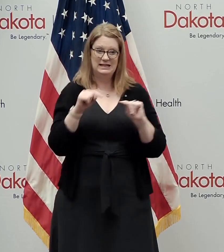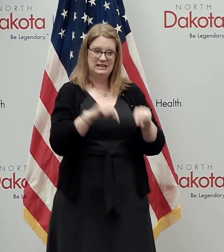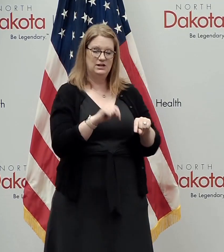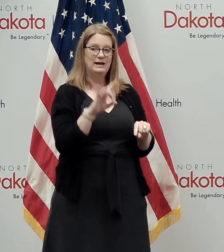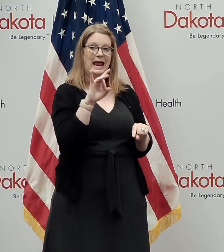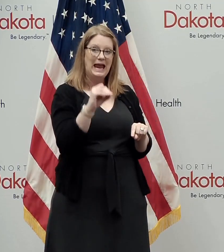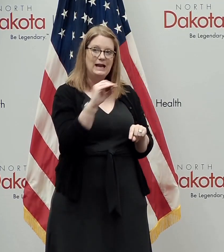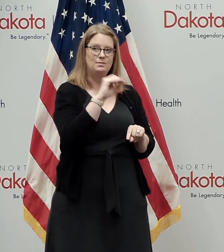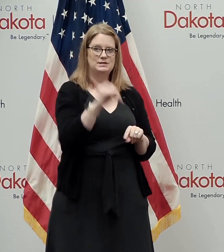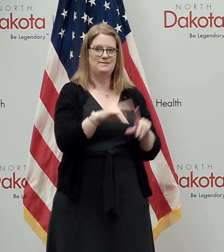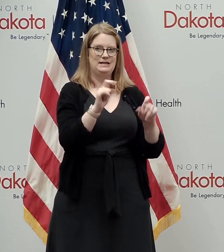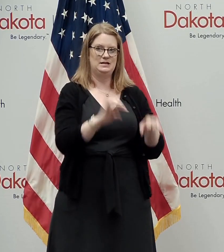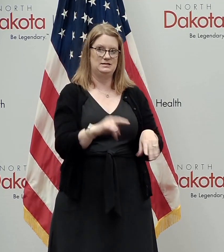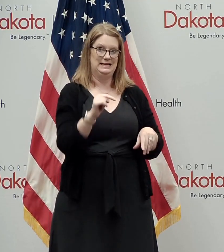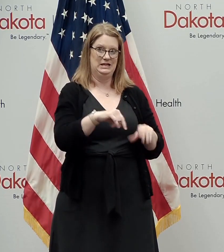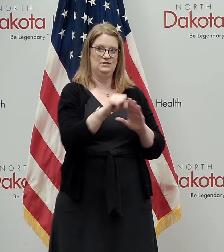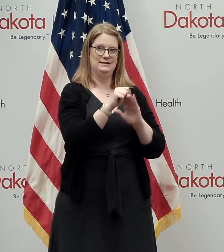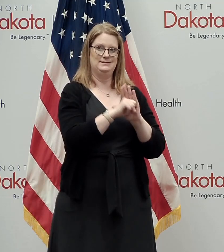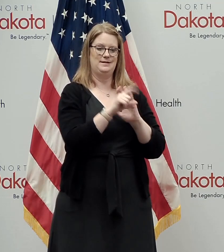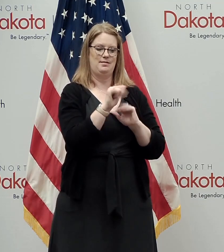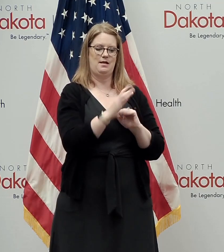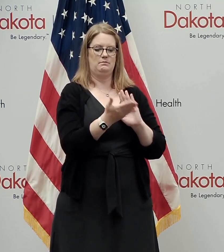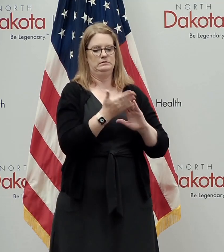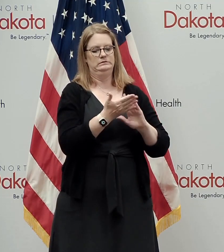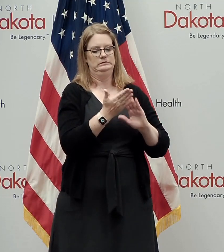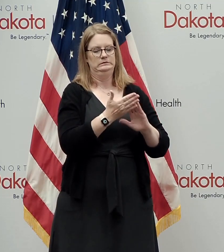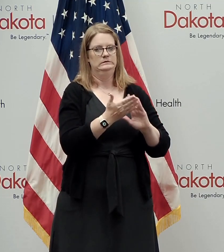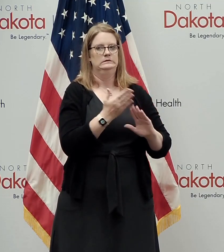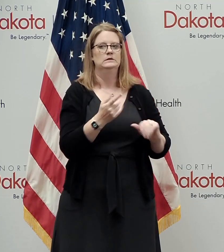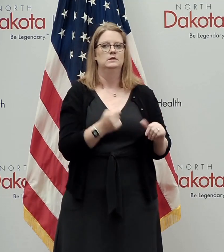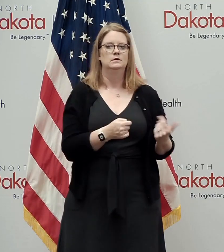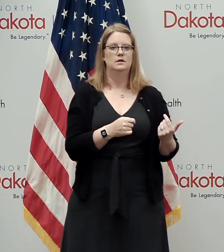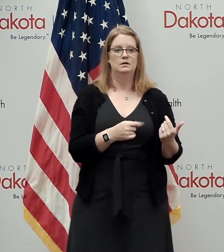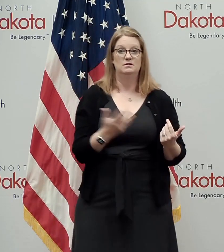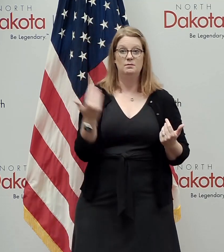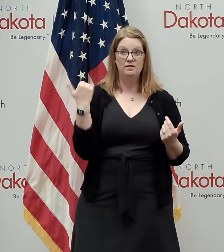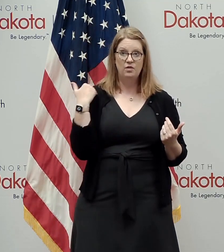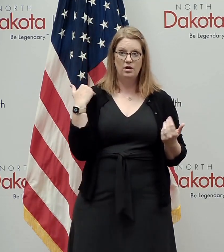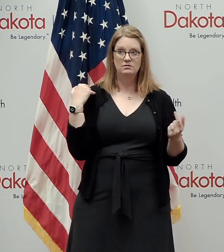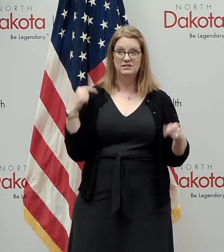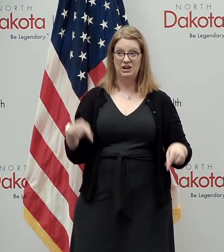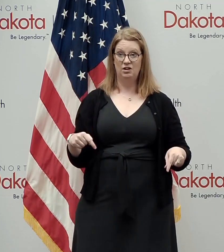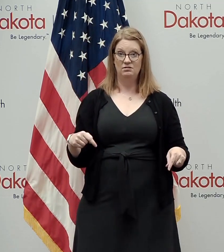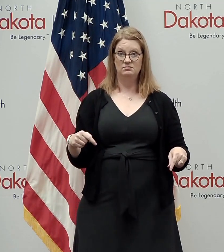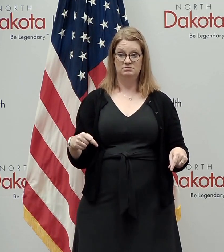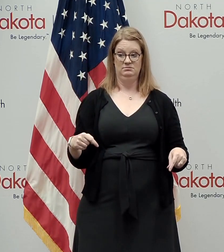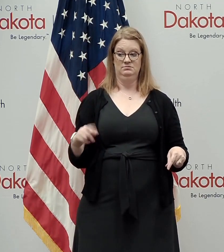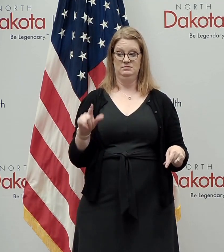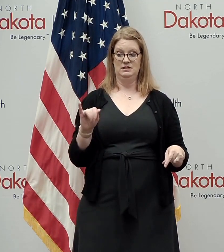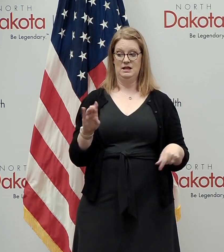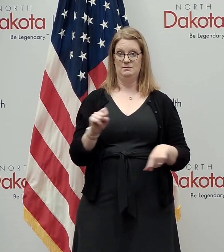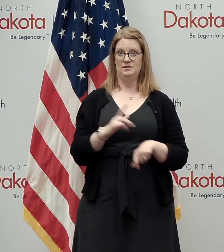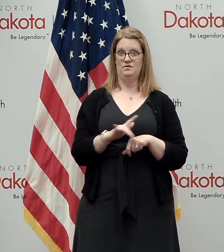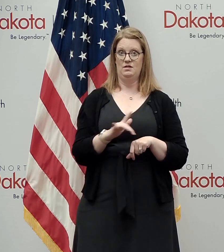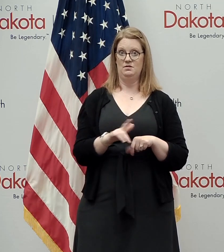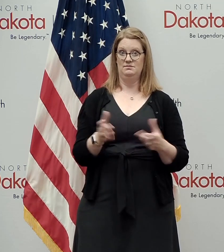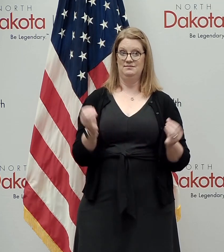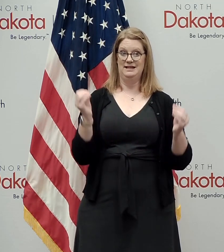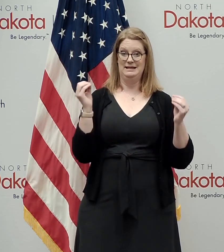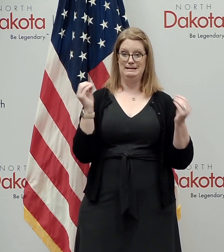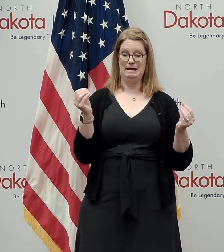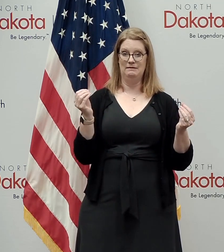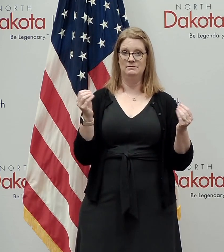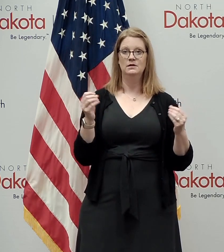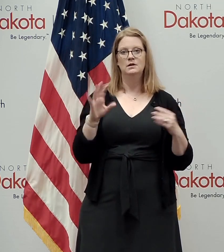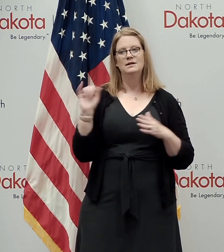the testing, and part of that is related to the fact that we had no commercial labs in North Dakota, where many other states have